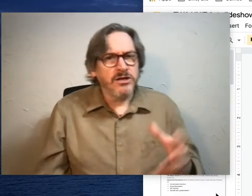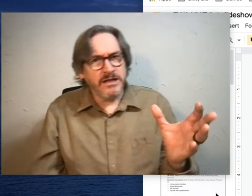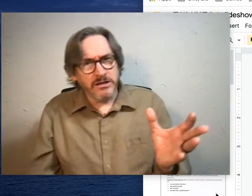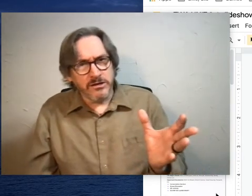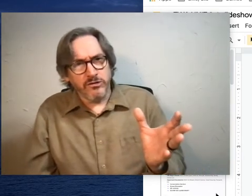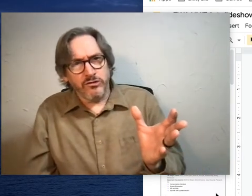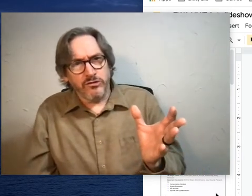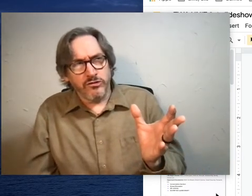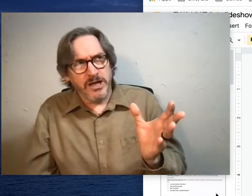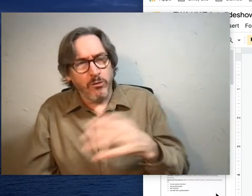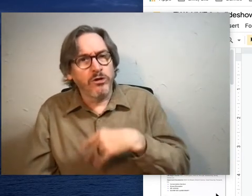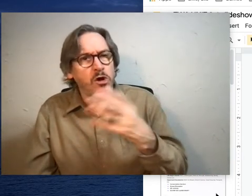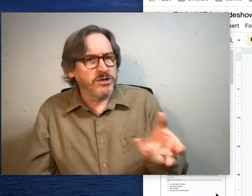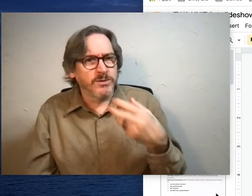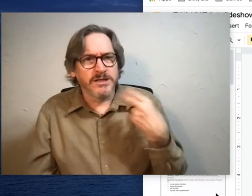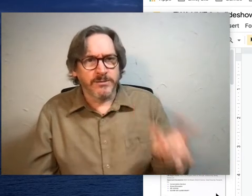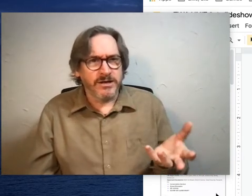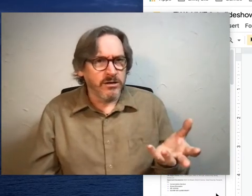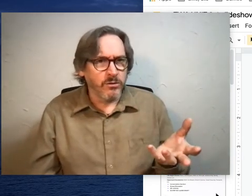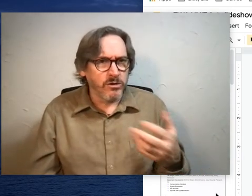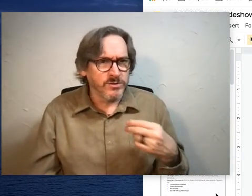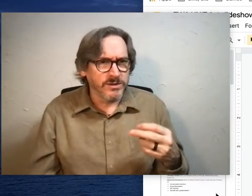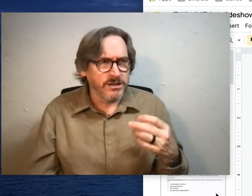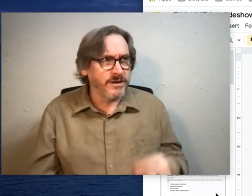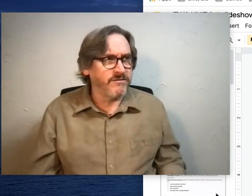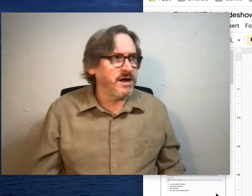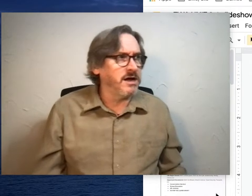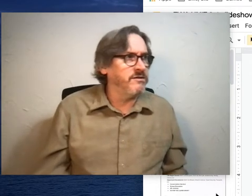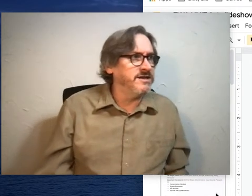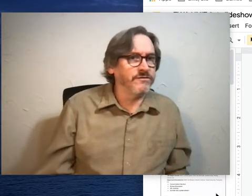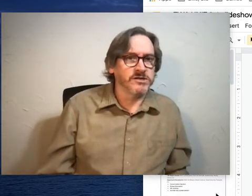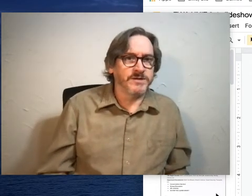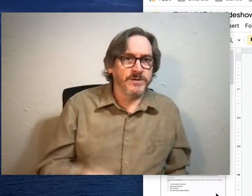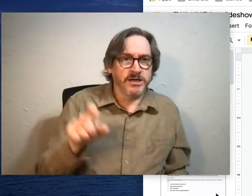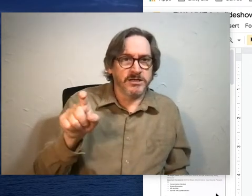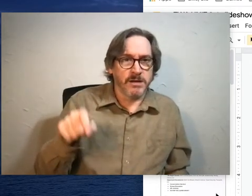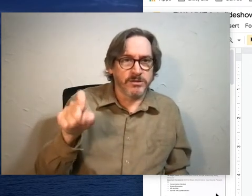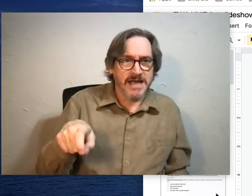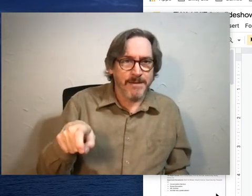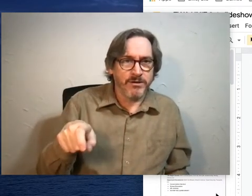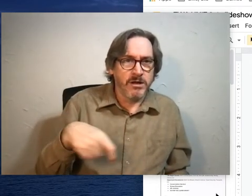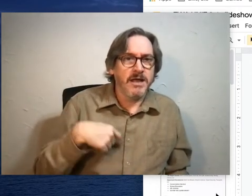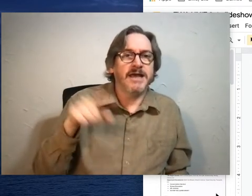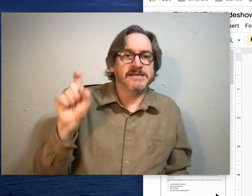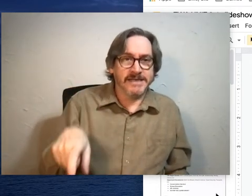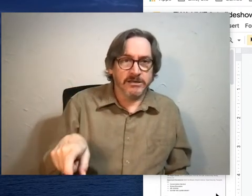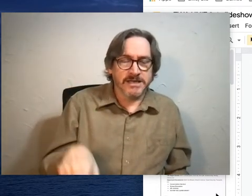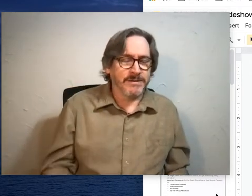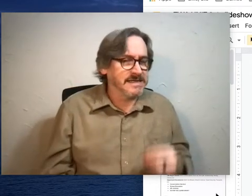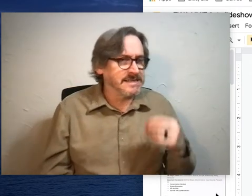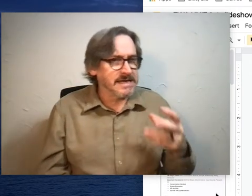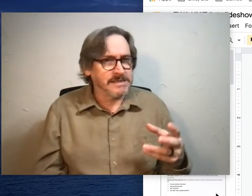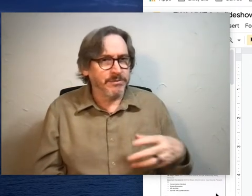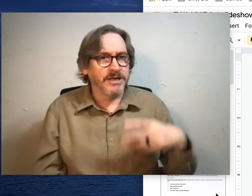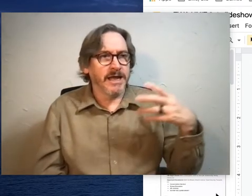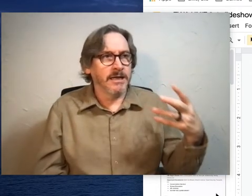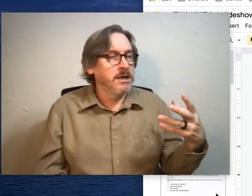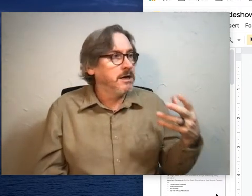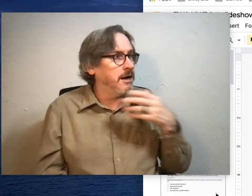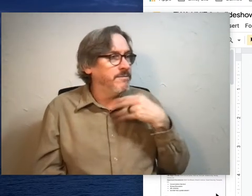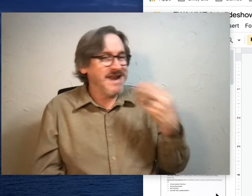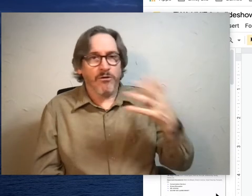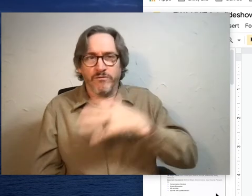And it will go into a little bit. We'll go into a little bit of the difference between a double tap and a single tap, because it's not simply